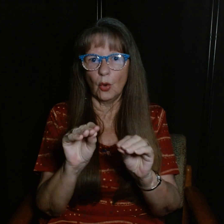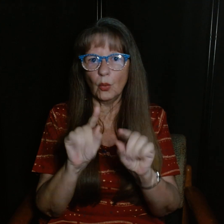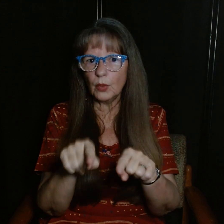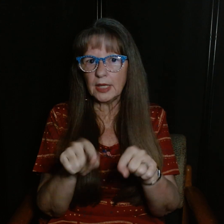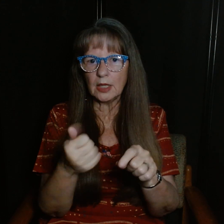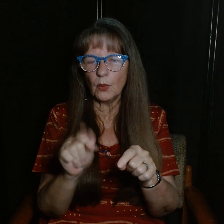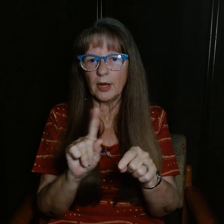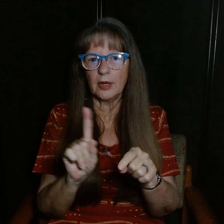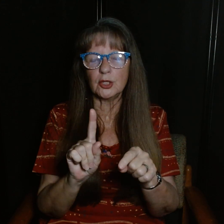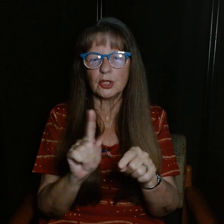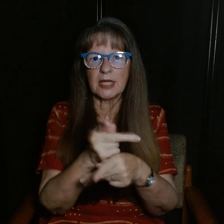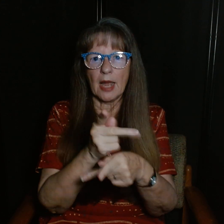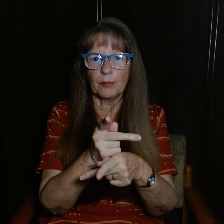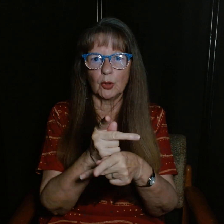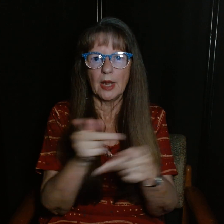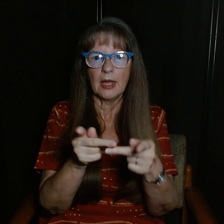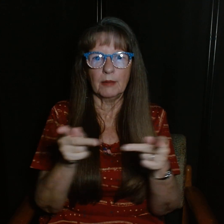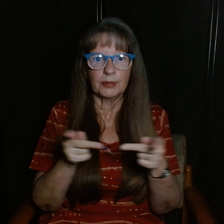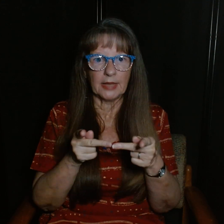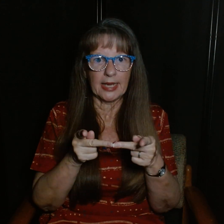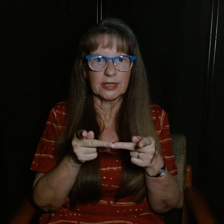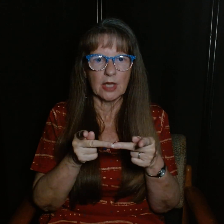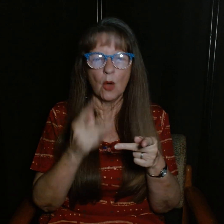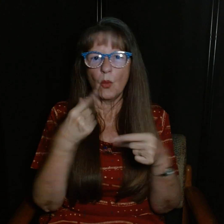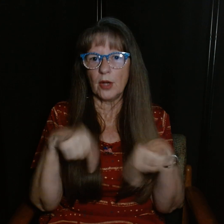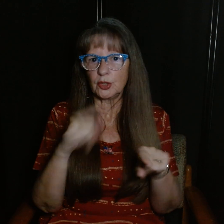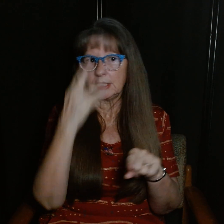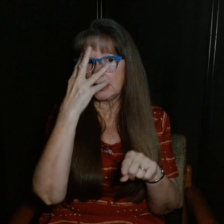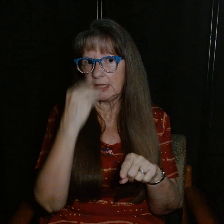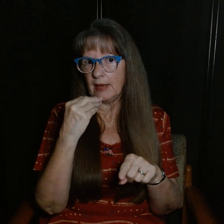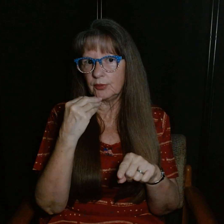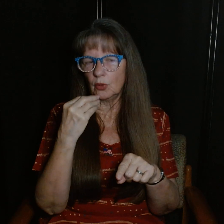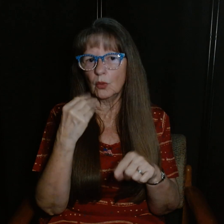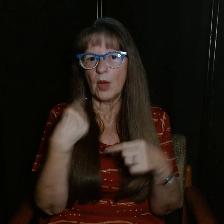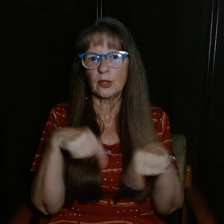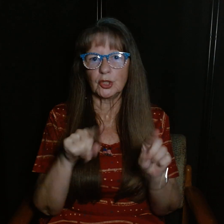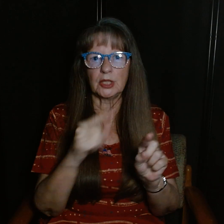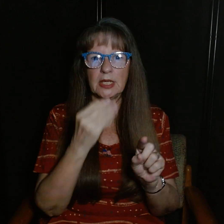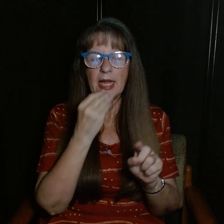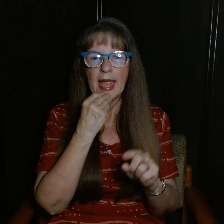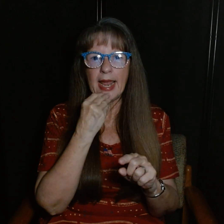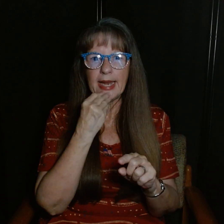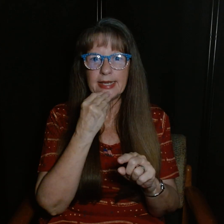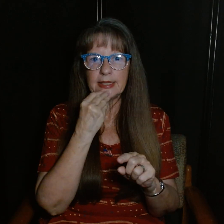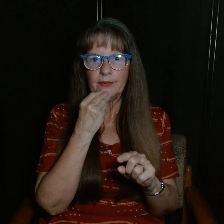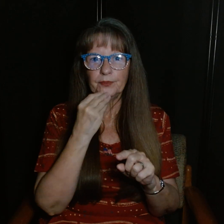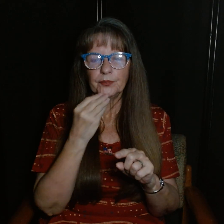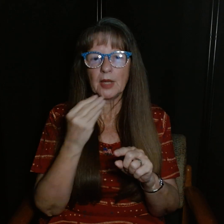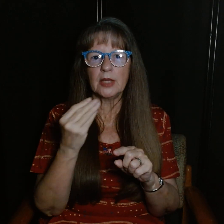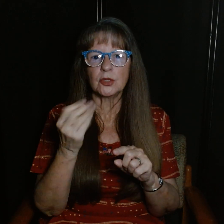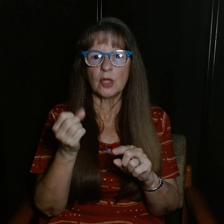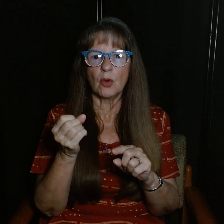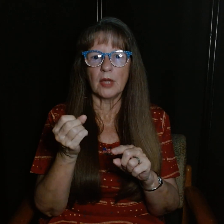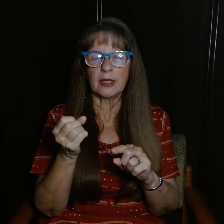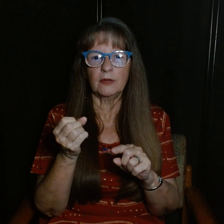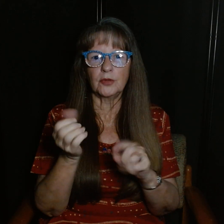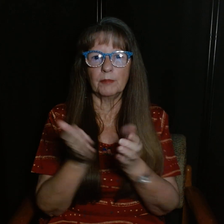go anywhere. It just kept her in place while she slept or while she 8. And so, like, if the boat